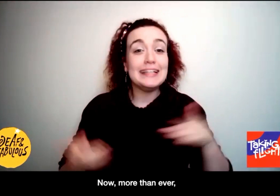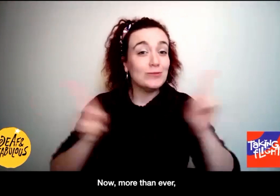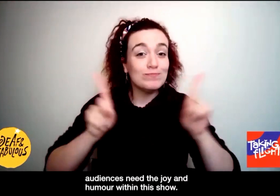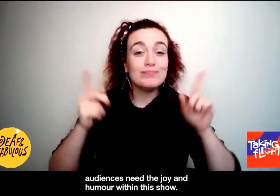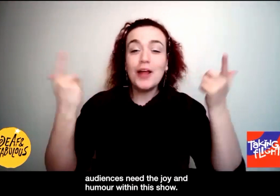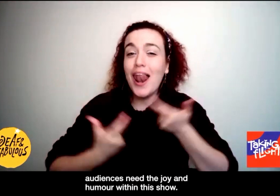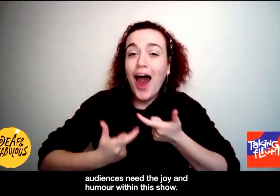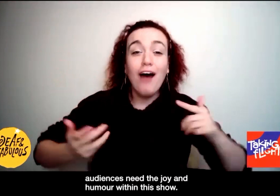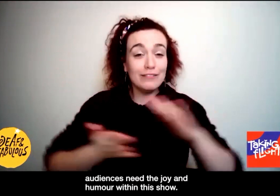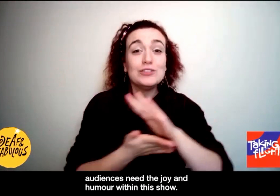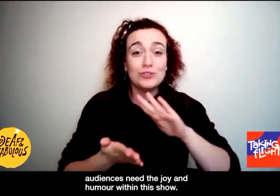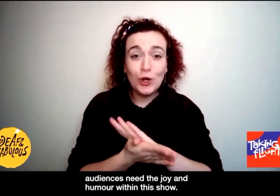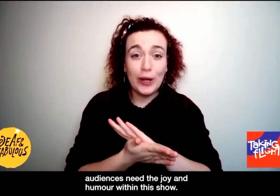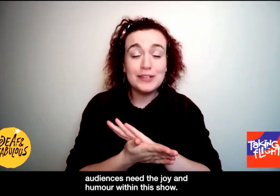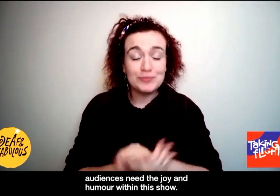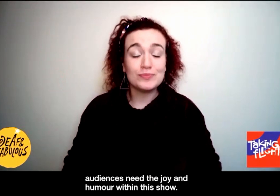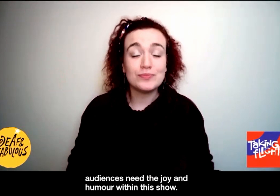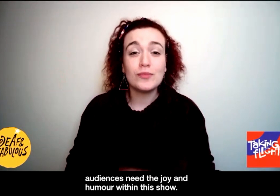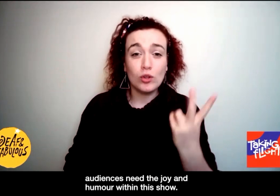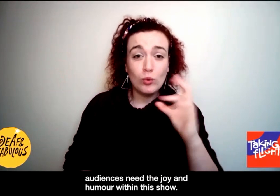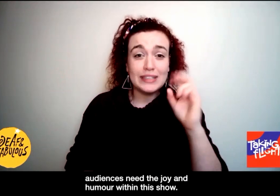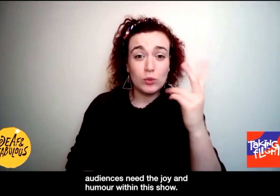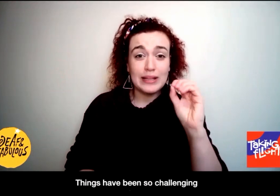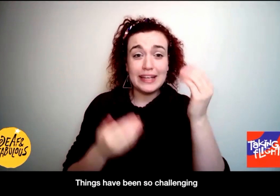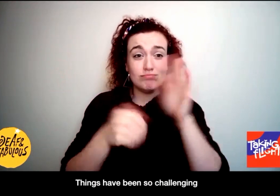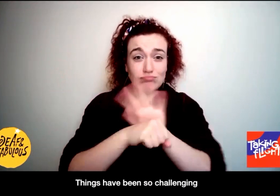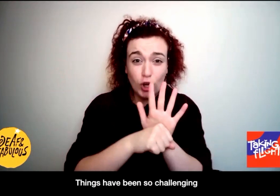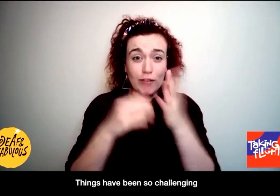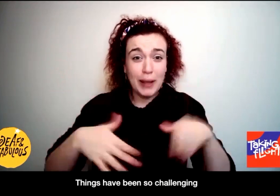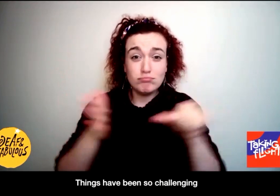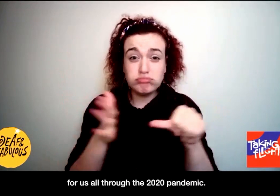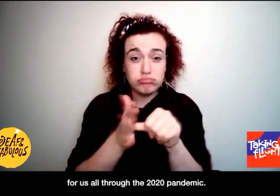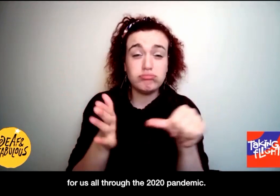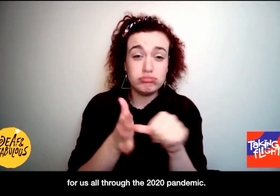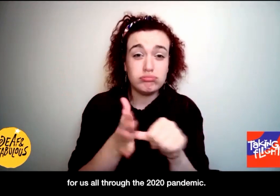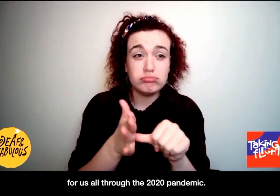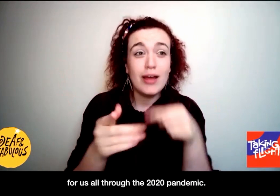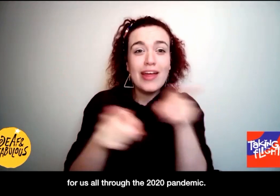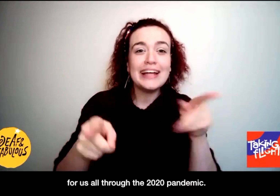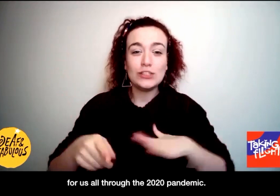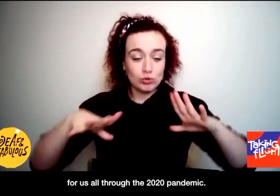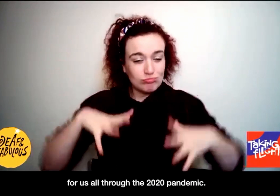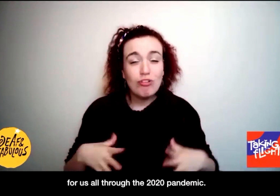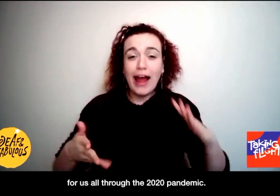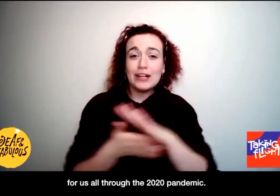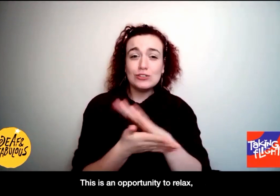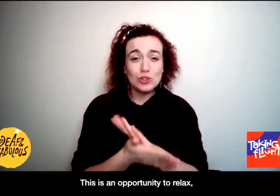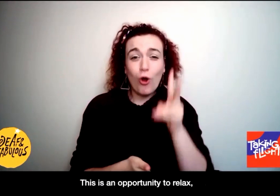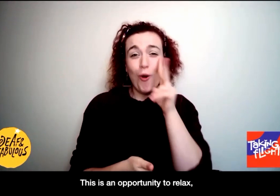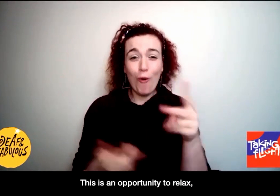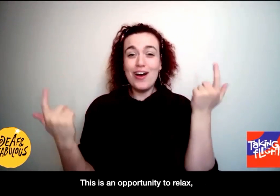Now more than ever, audiences need the joy and humour within this show. Things have been so challenging for us all through the 2020